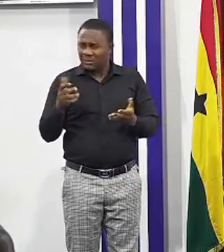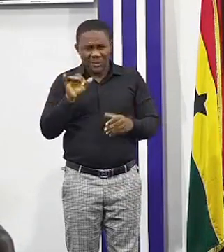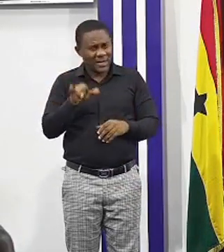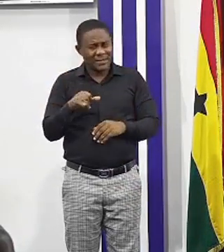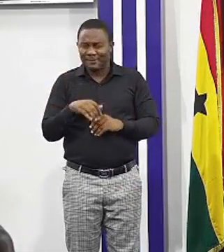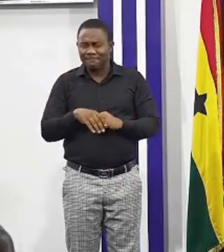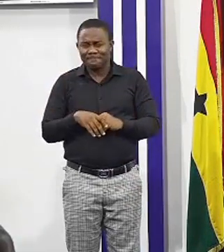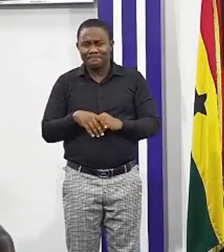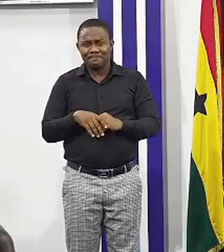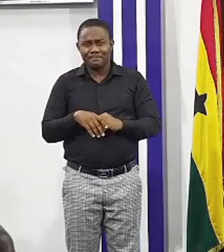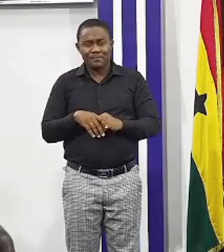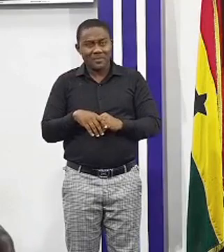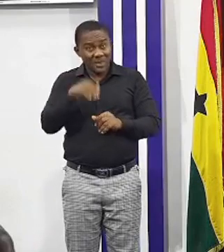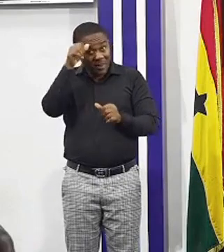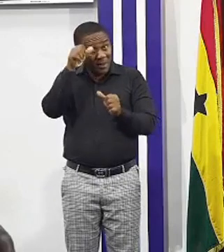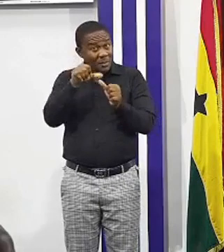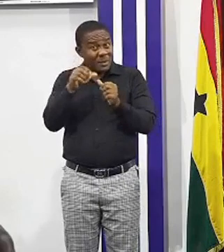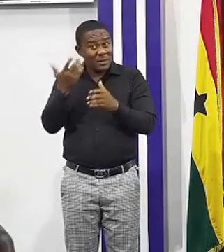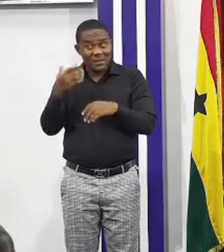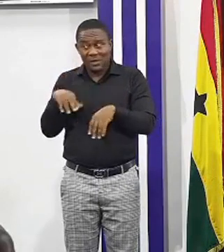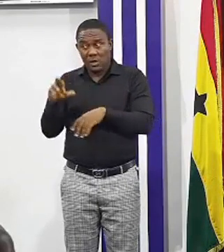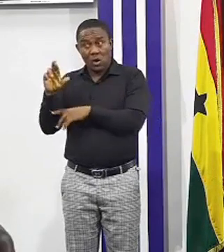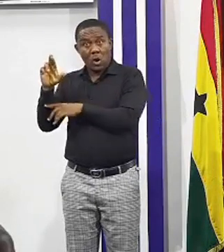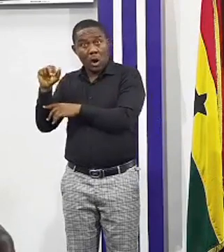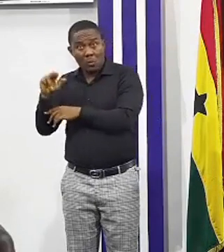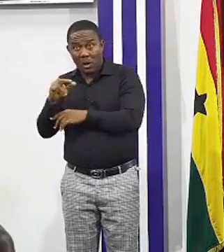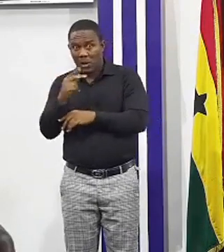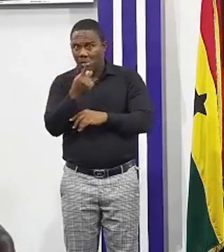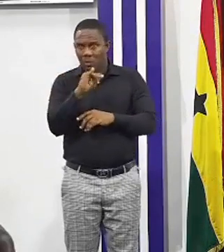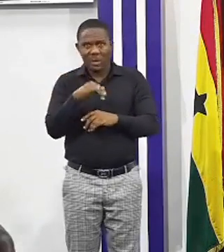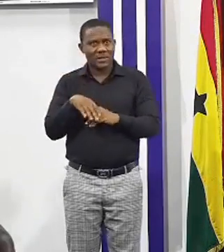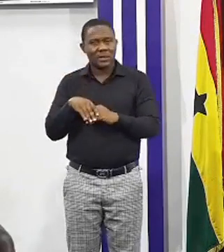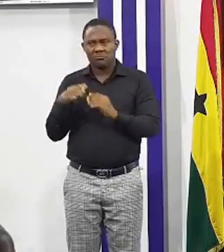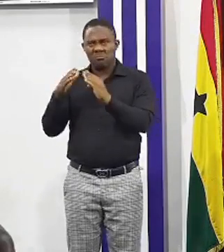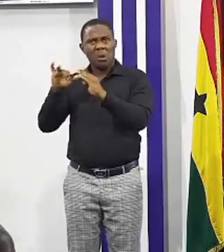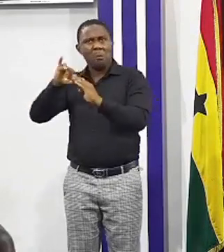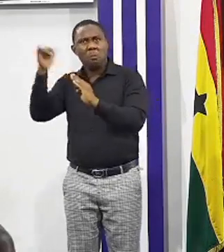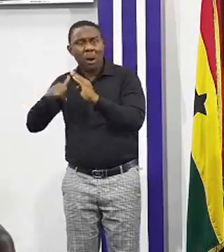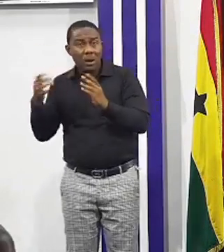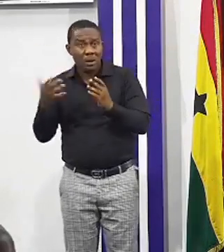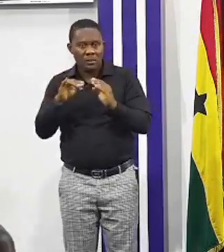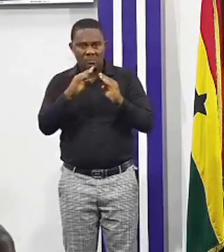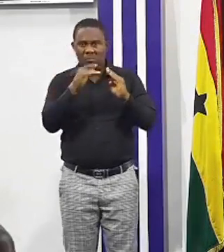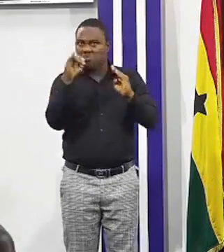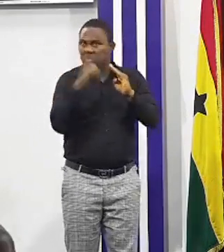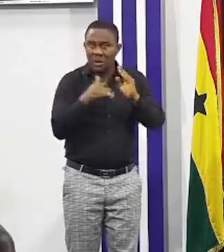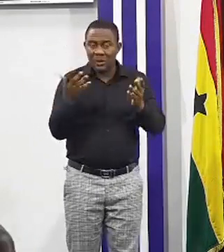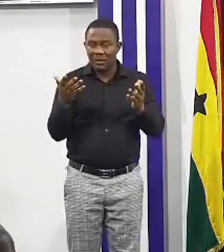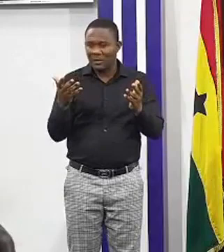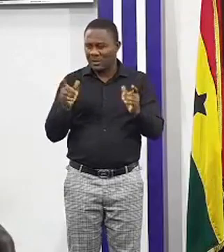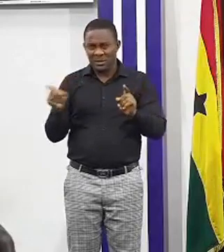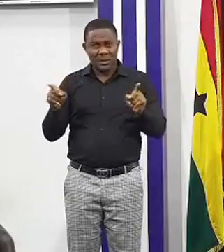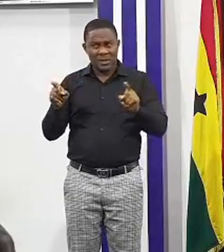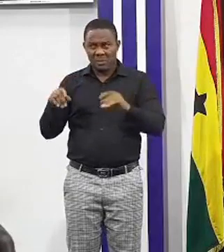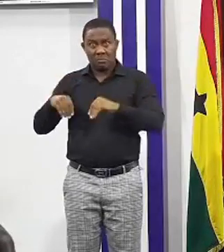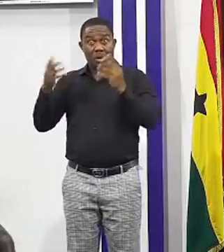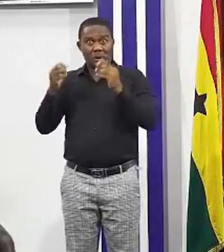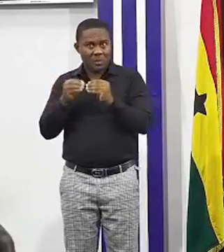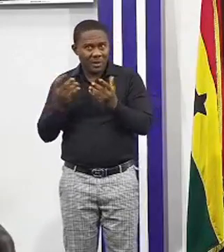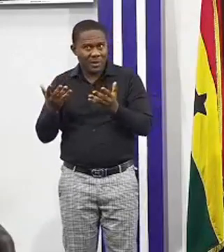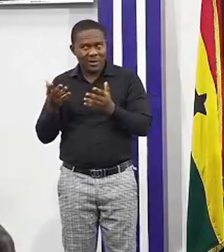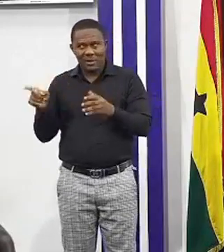the lockdown, which was just Greater Accra and Greater Kumasi, and not even across the country, that amendment has been